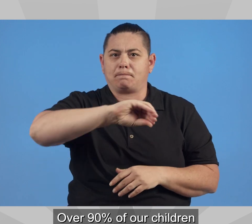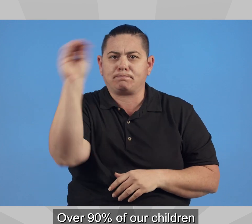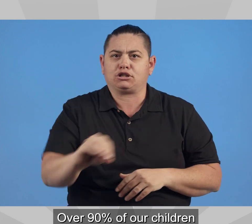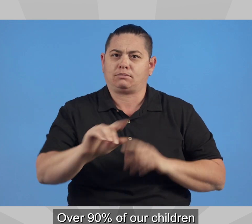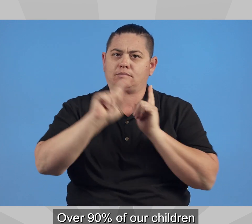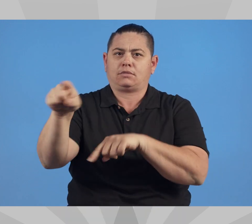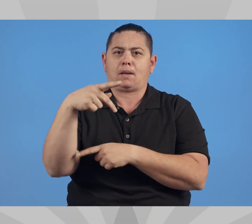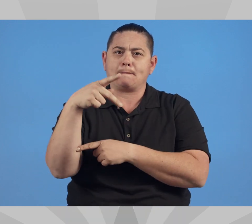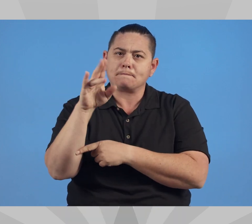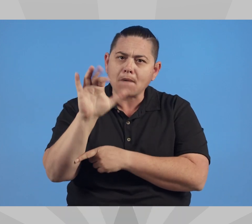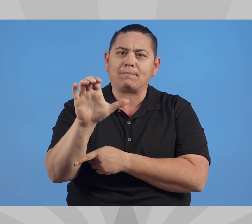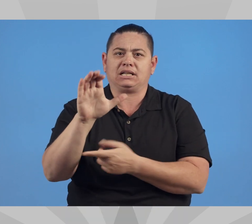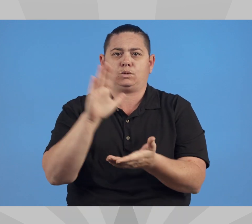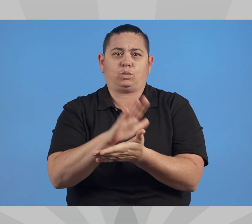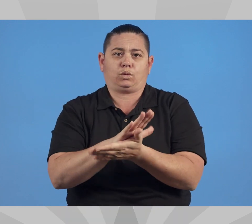public schools.